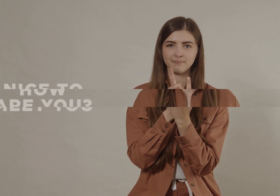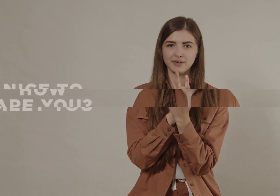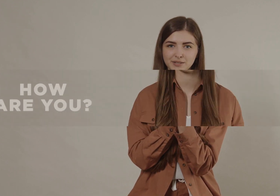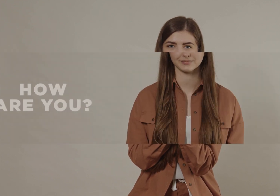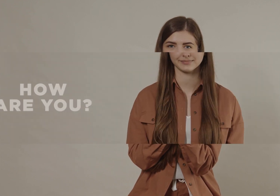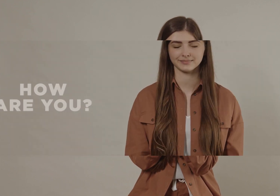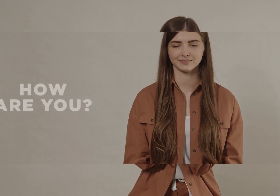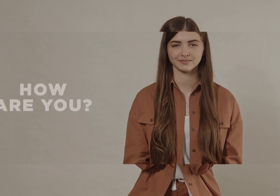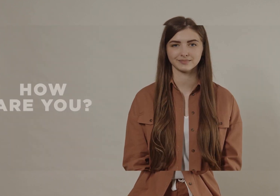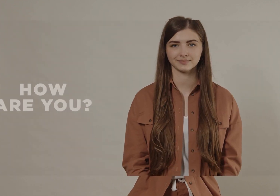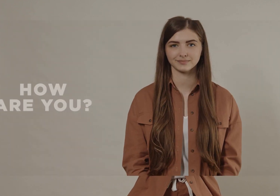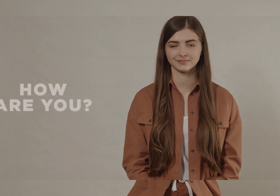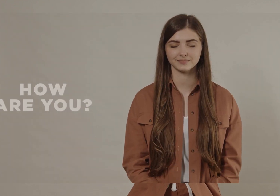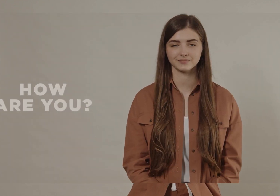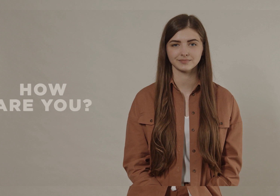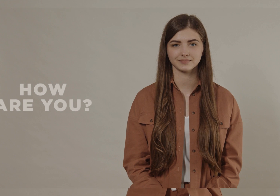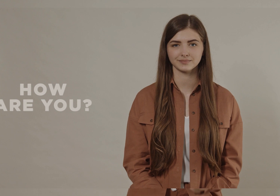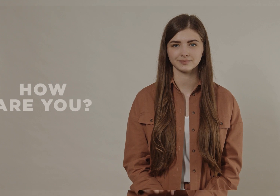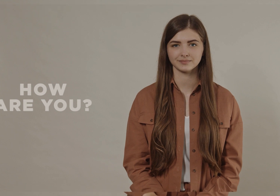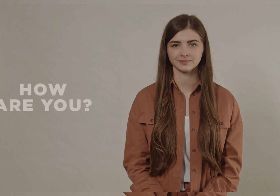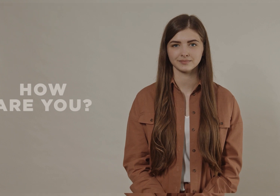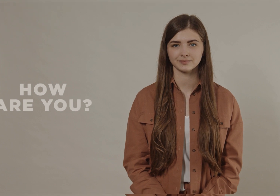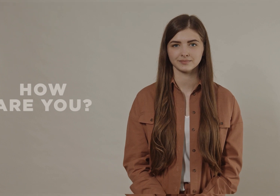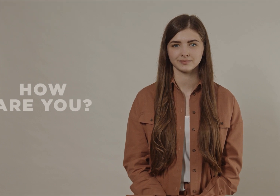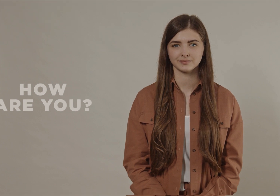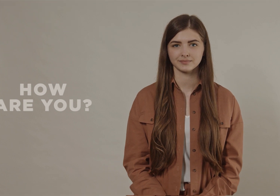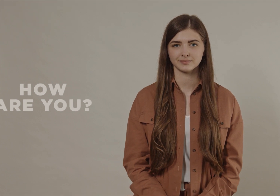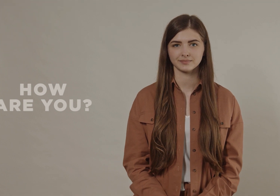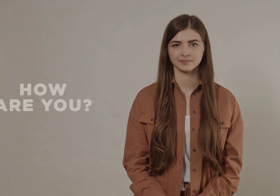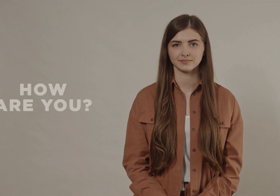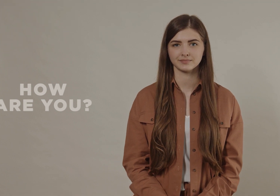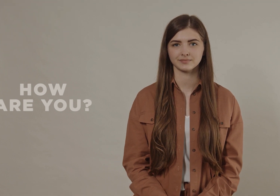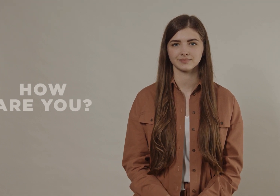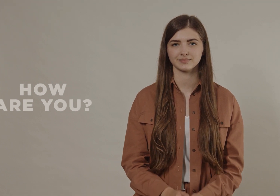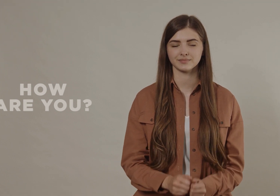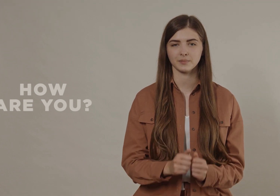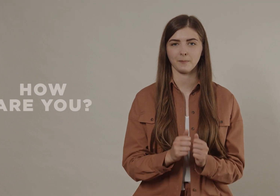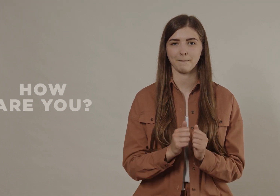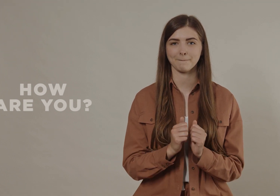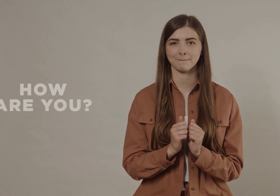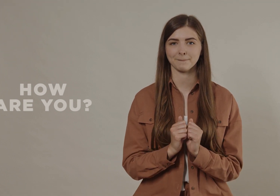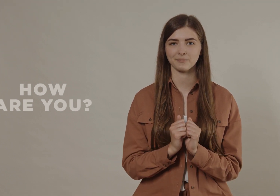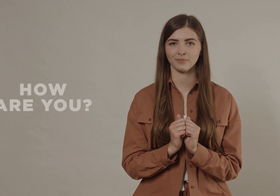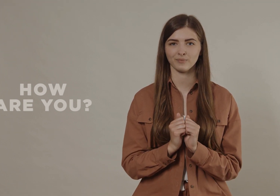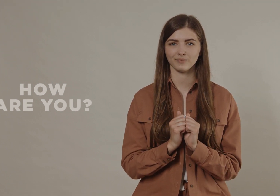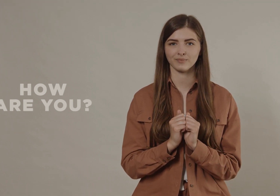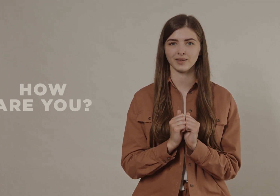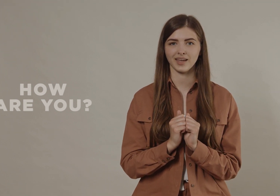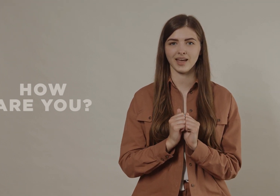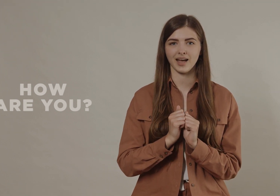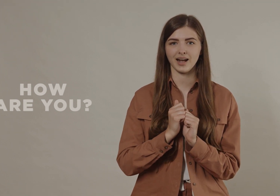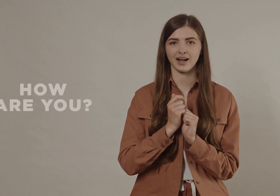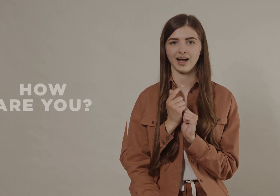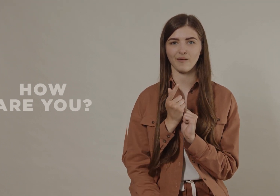easily, or even gifts. What is the feeling of not deserving? One of the hypotheses is the belief